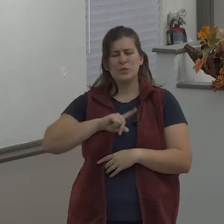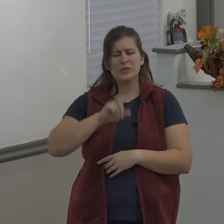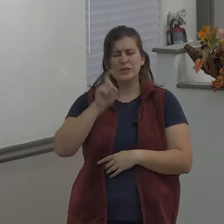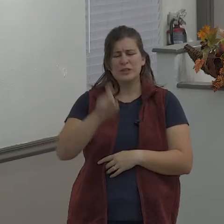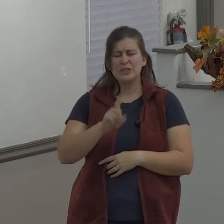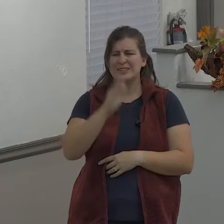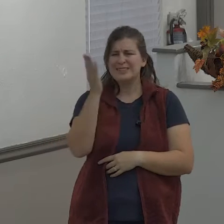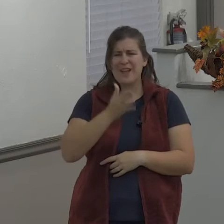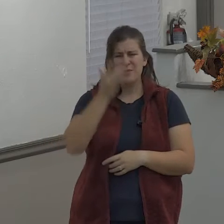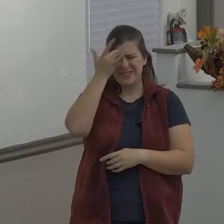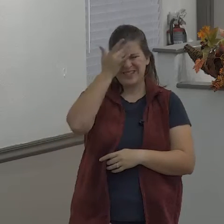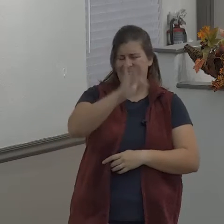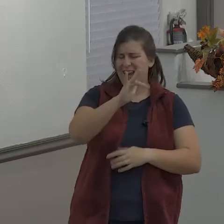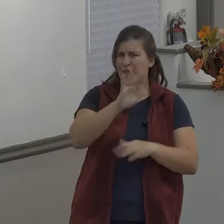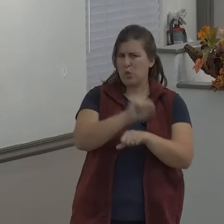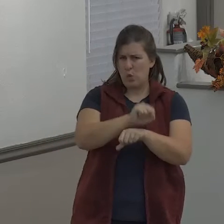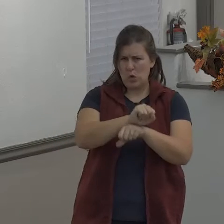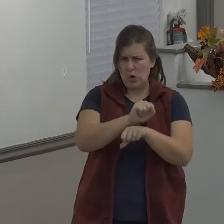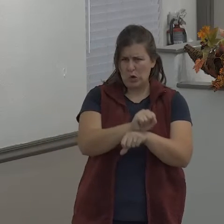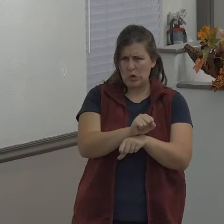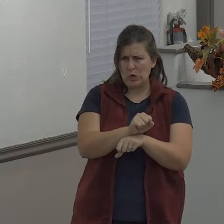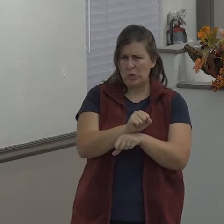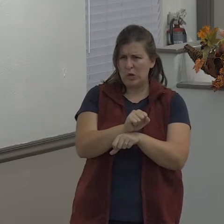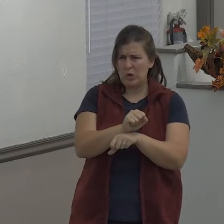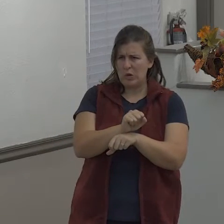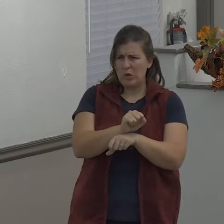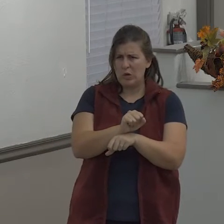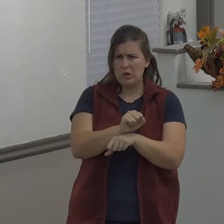But we should never get tired of the work of God.